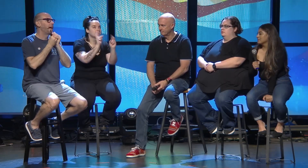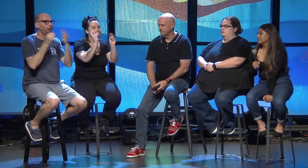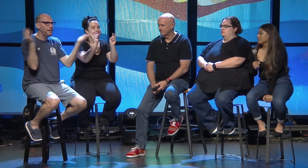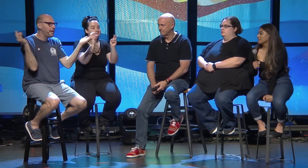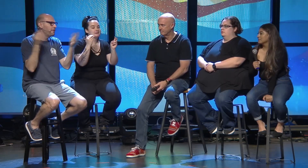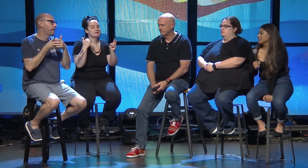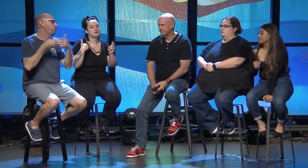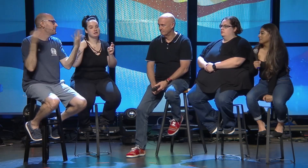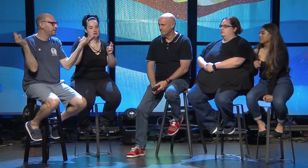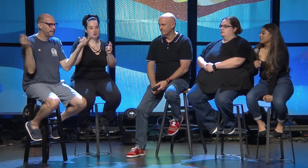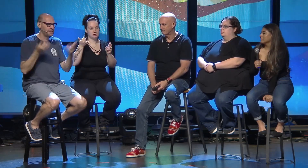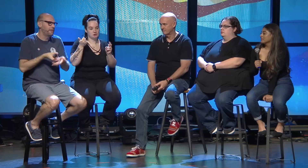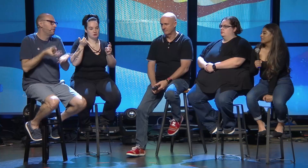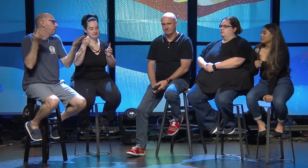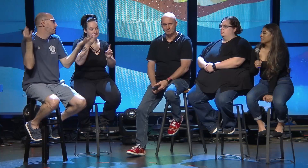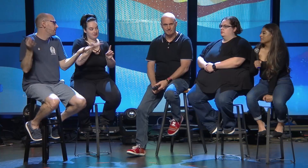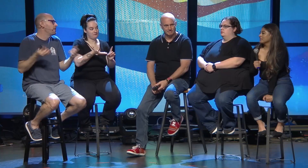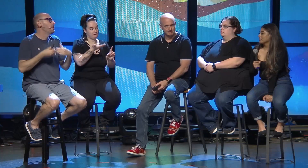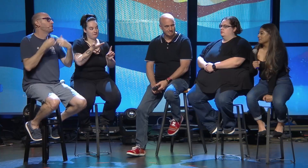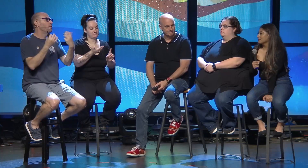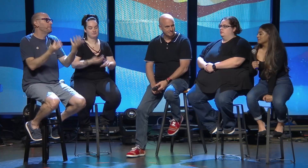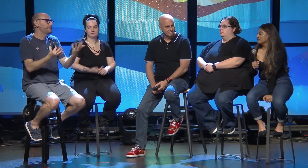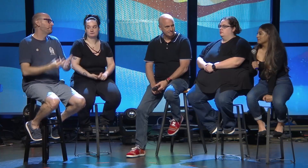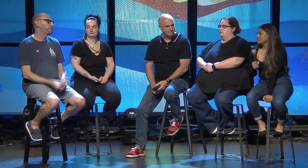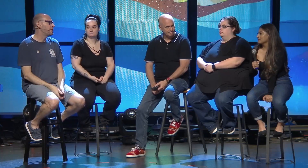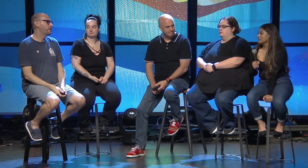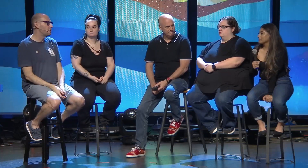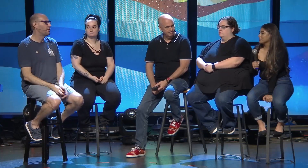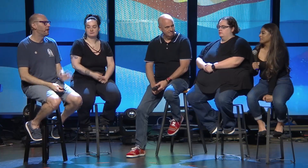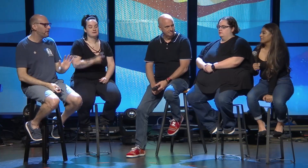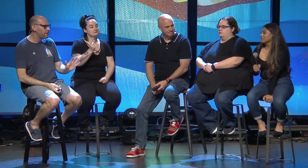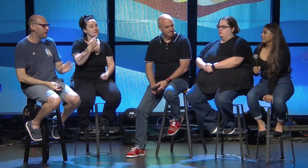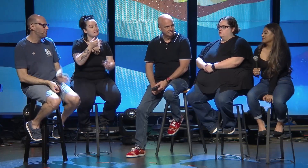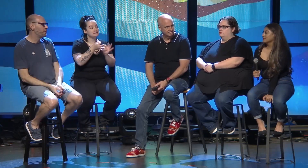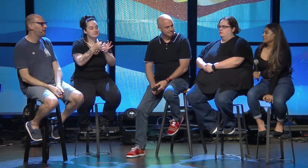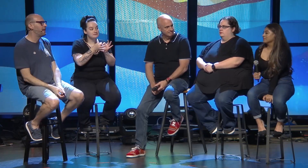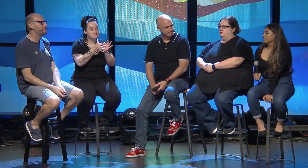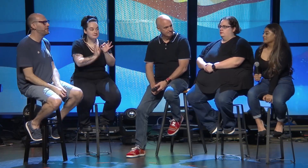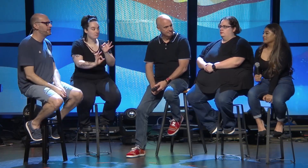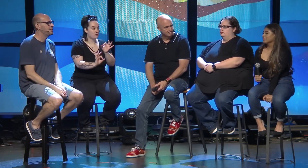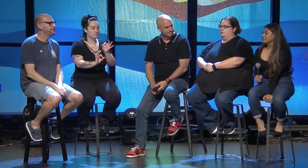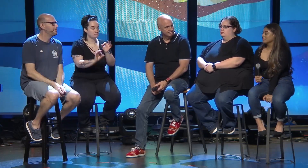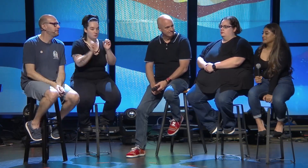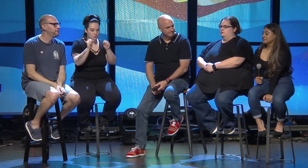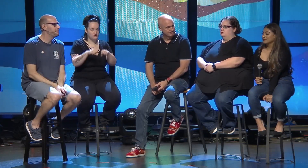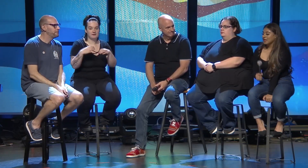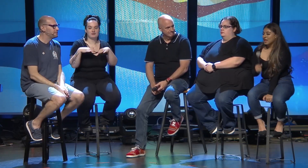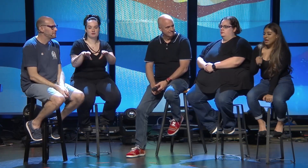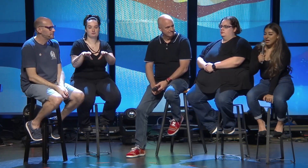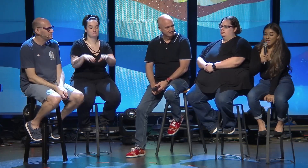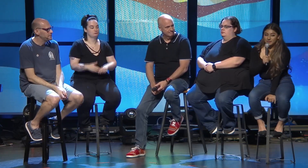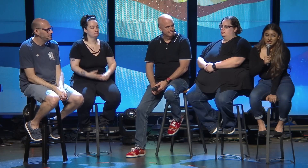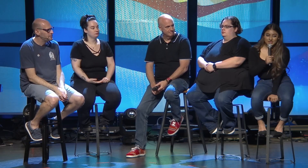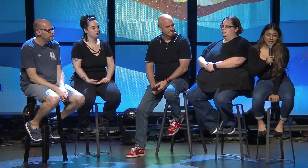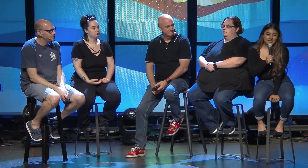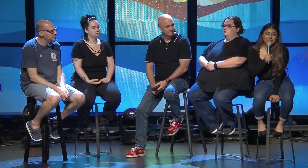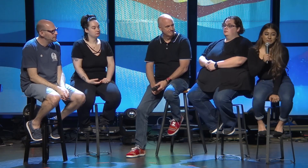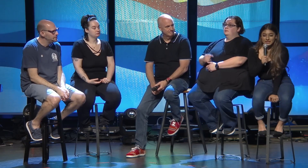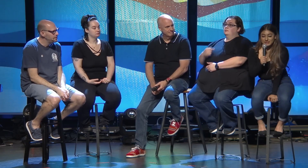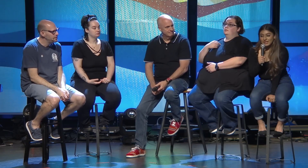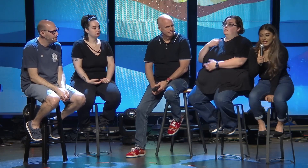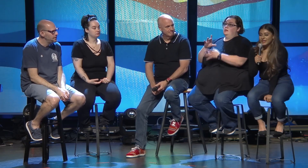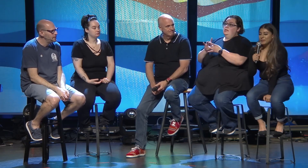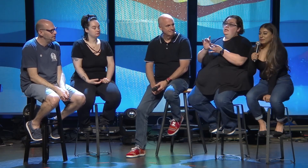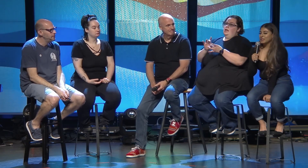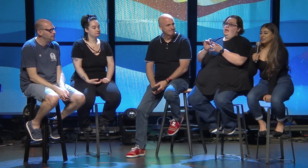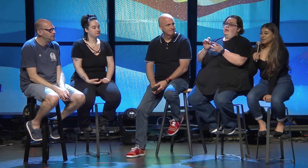go, how do I navigate? What's next? I don't know. What would be something we could do in our everyday normal lives, do you think? I would say